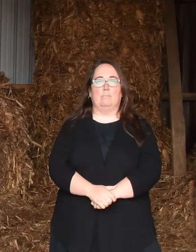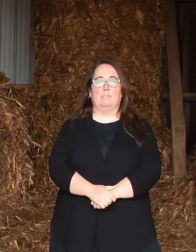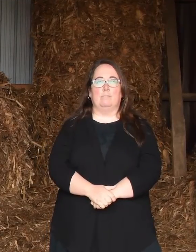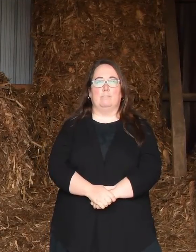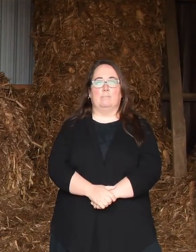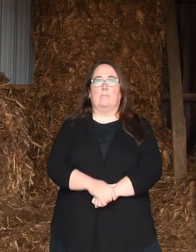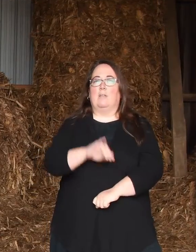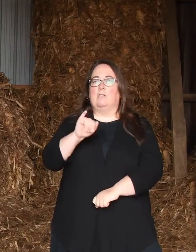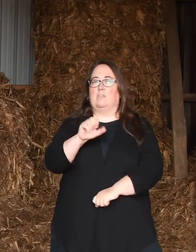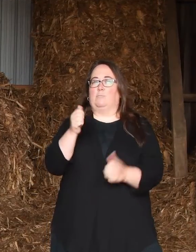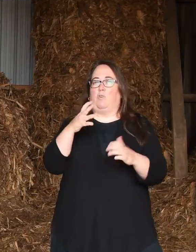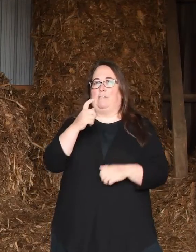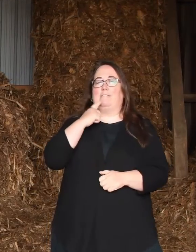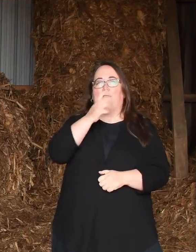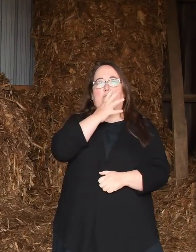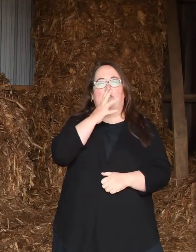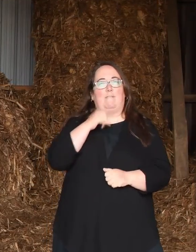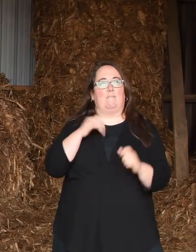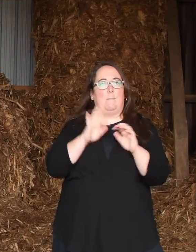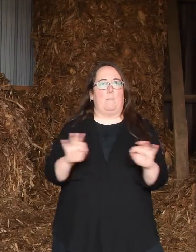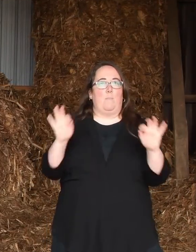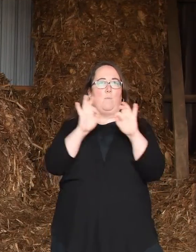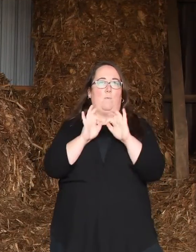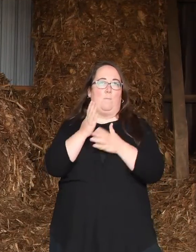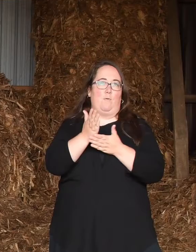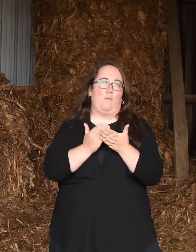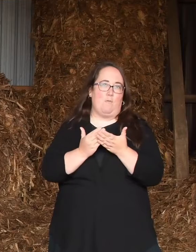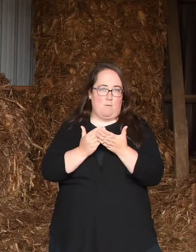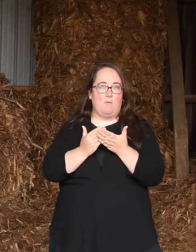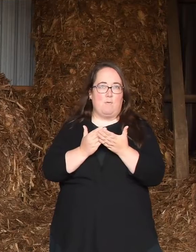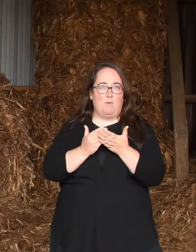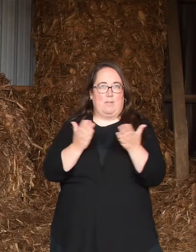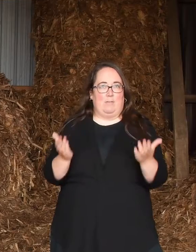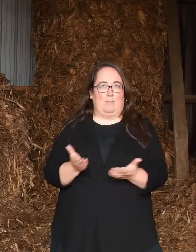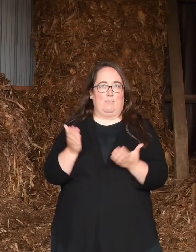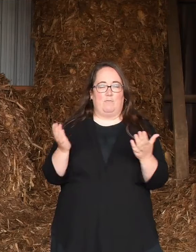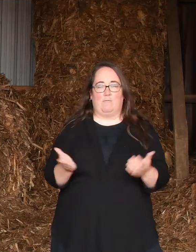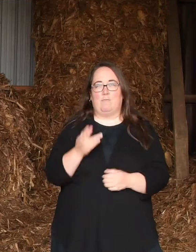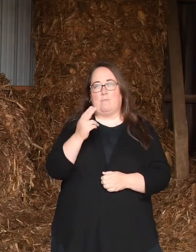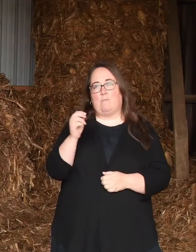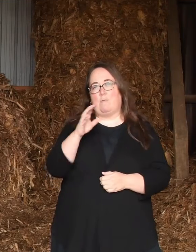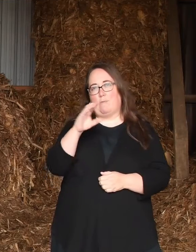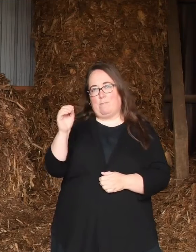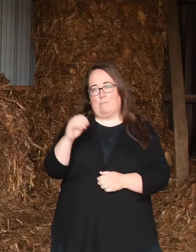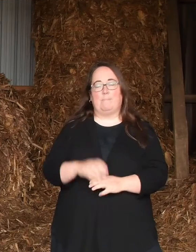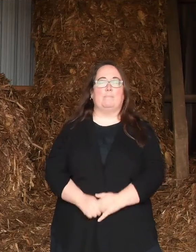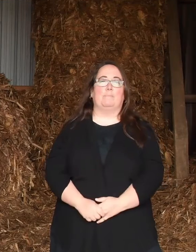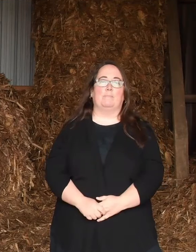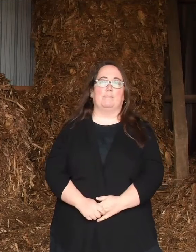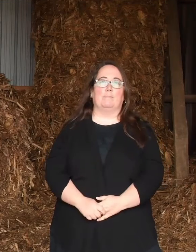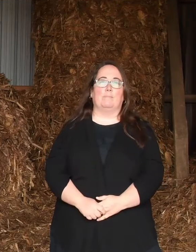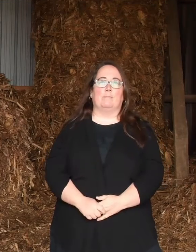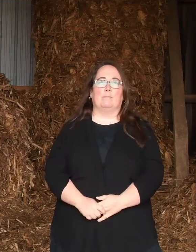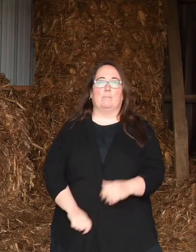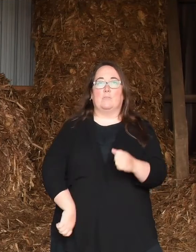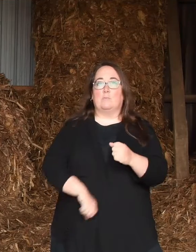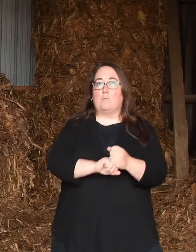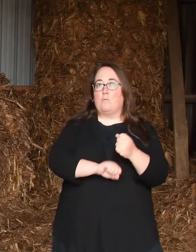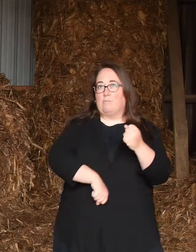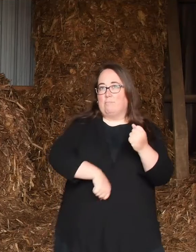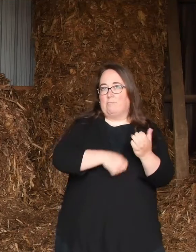As James noted, agriculture plays a vital role in Howard County, supporting our